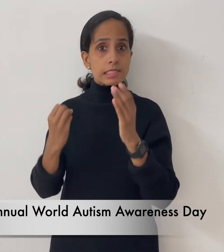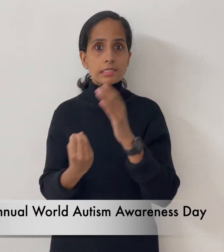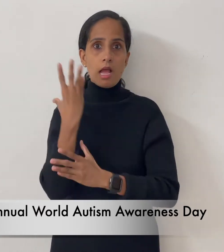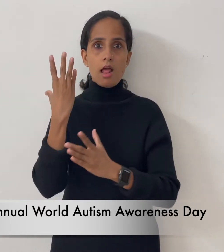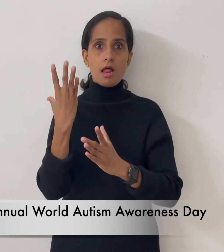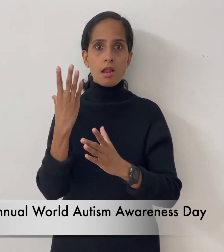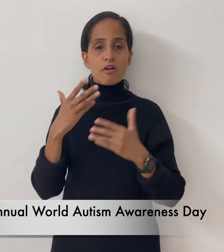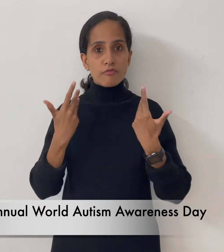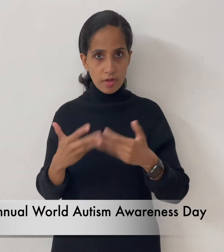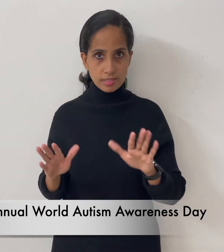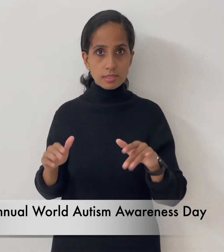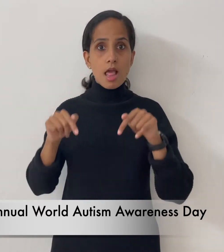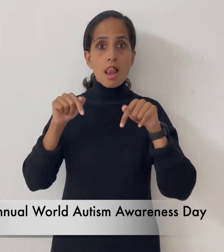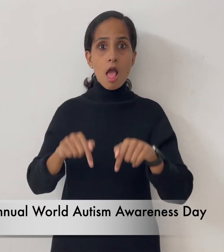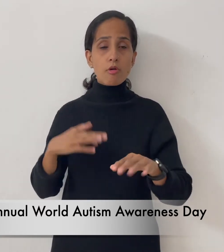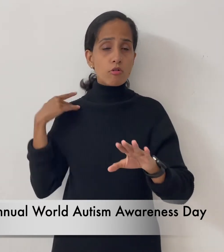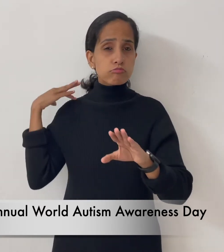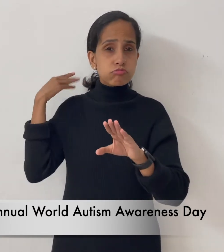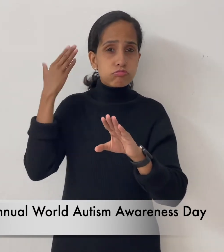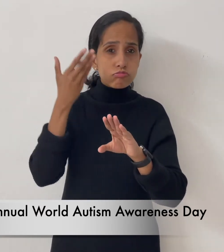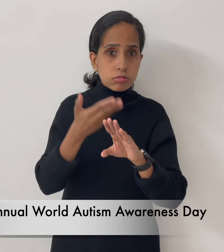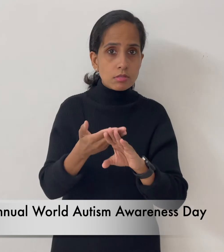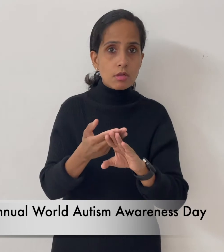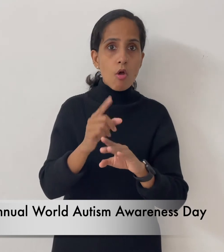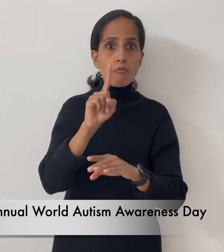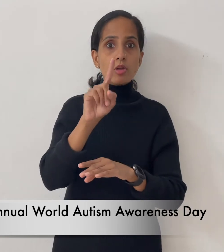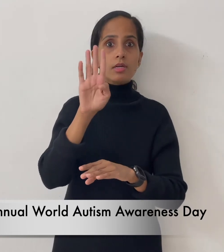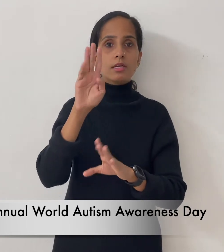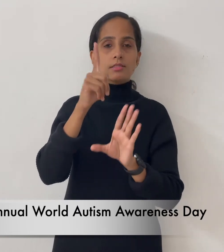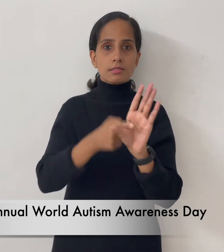annual World Autism Awareness Day.